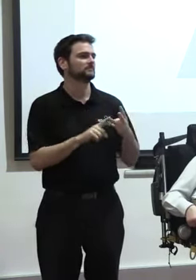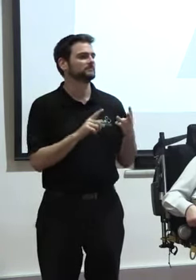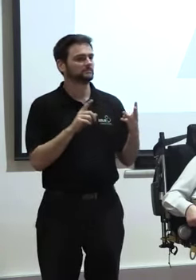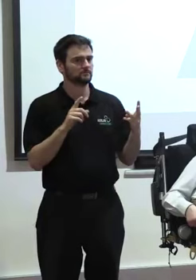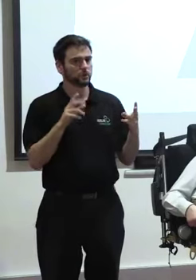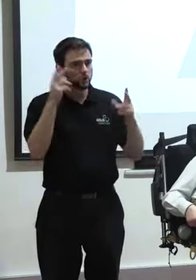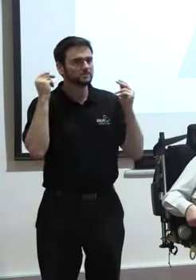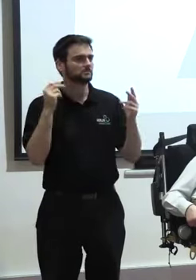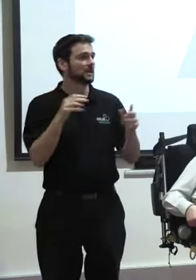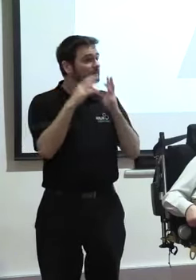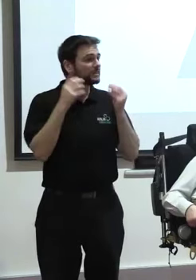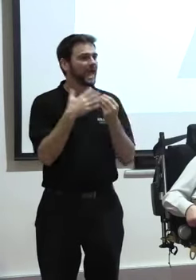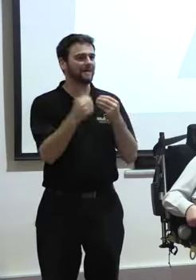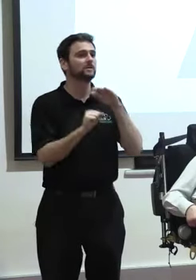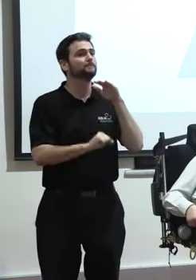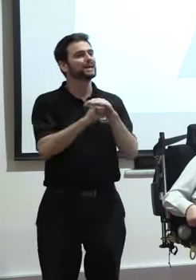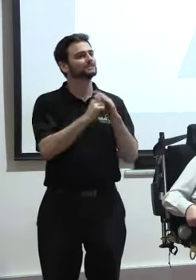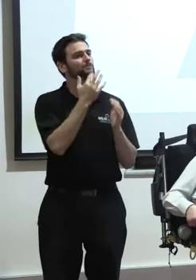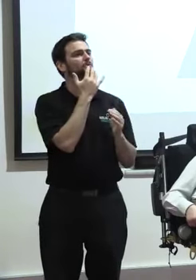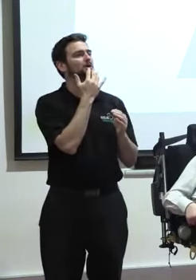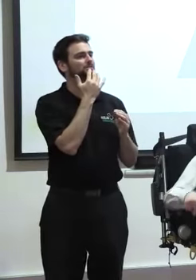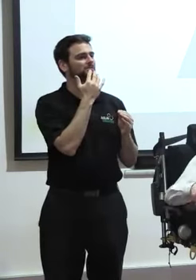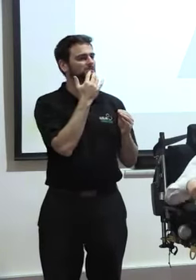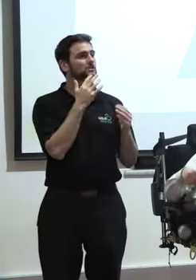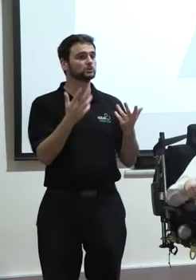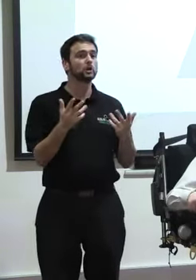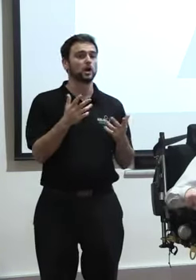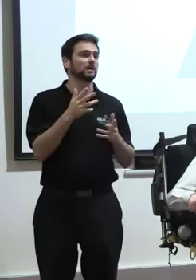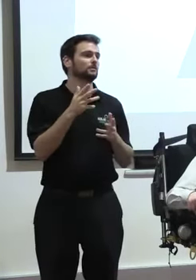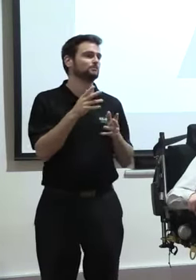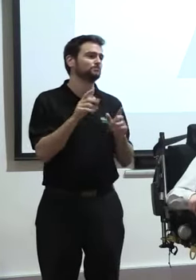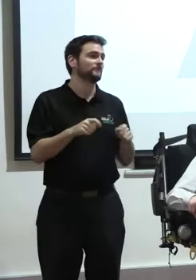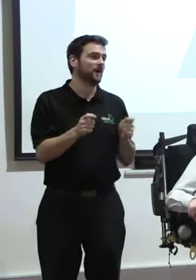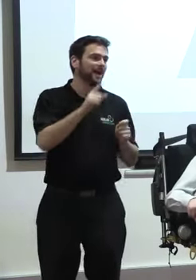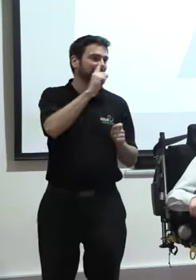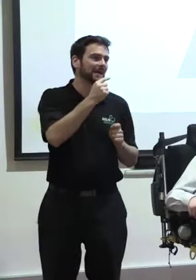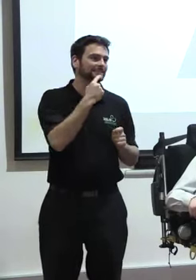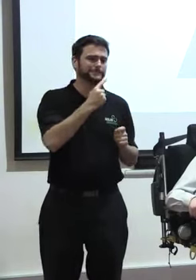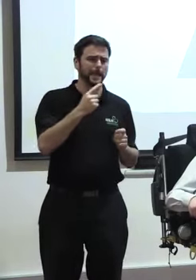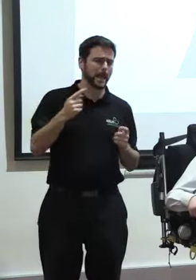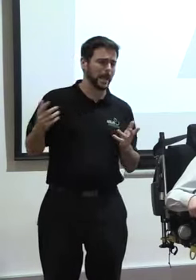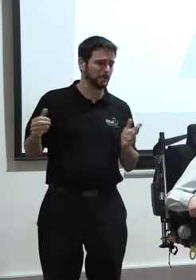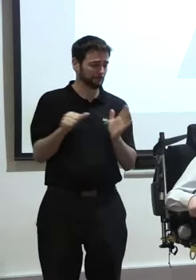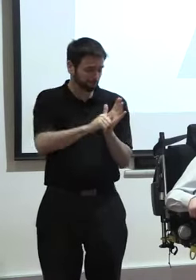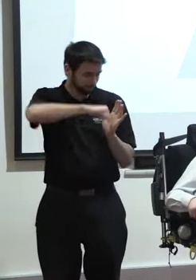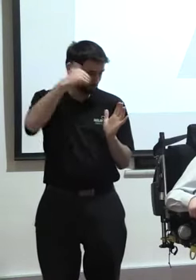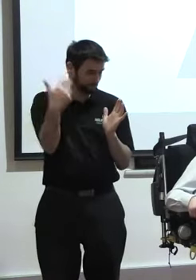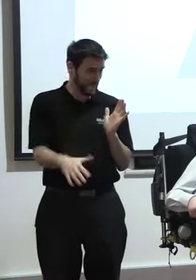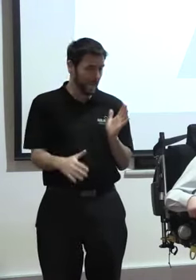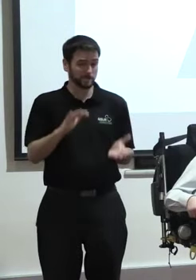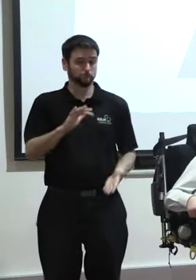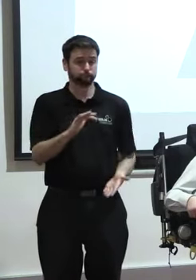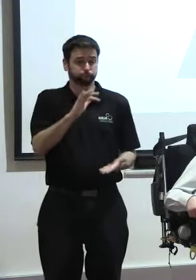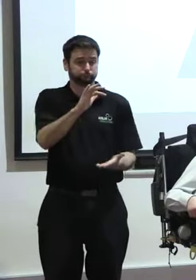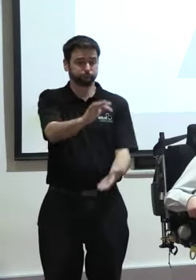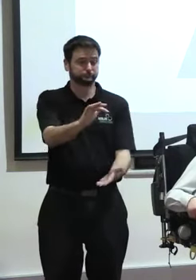price. And this is a way of avoiding providers charging whatever they want, trying to be opportunistic.